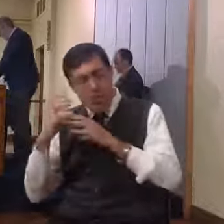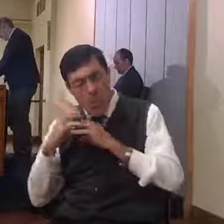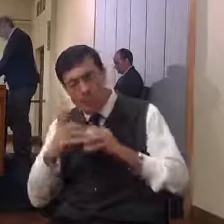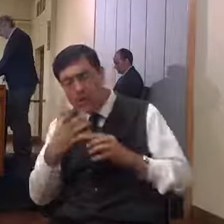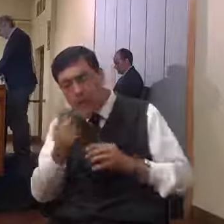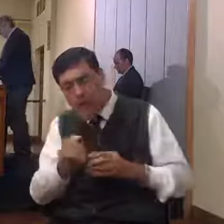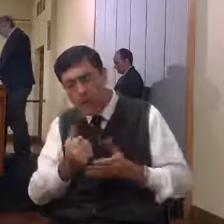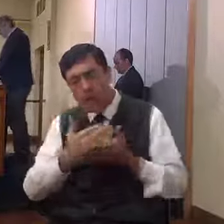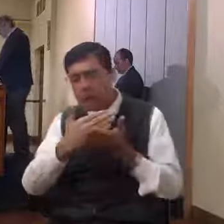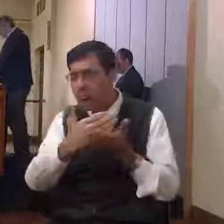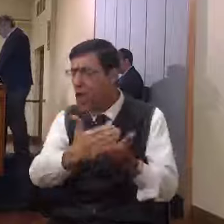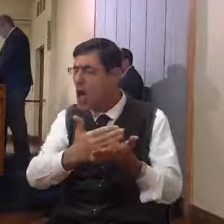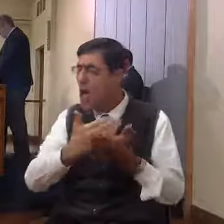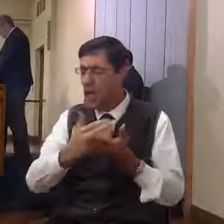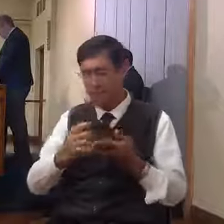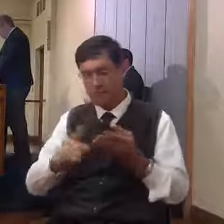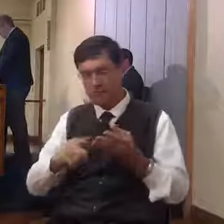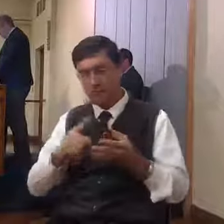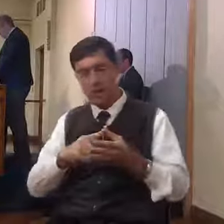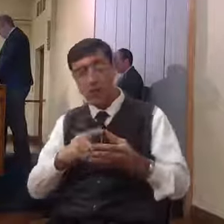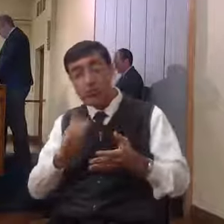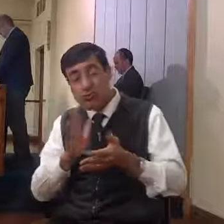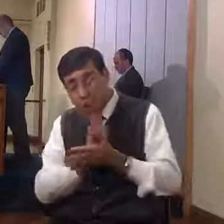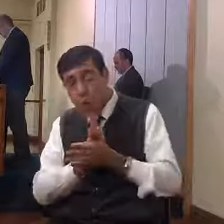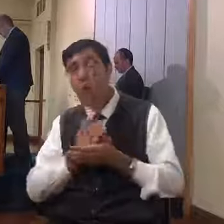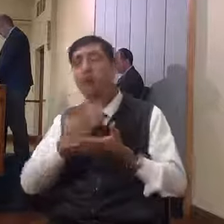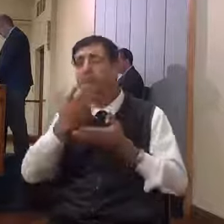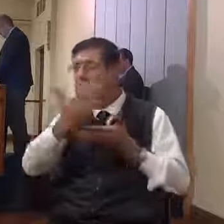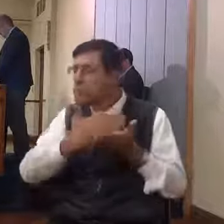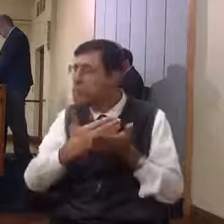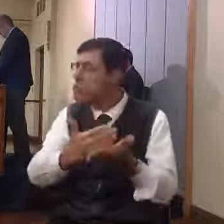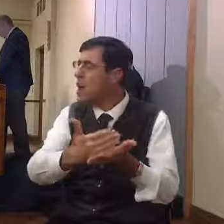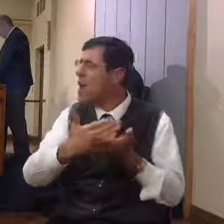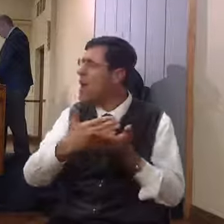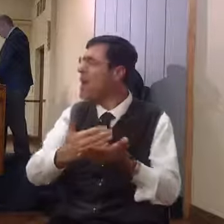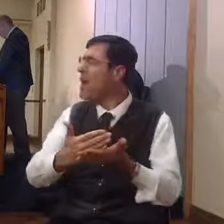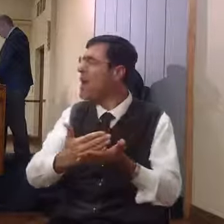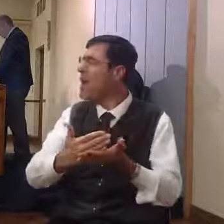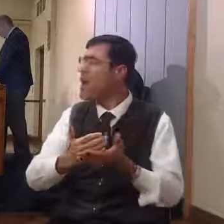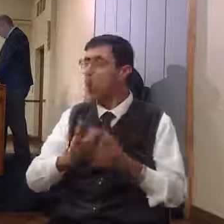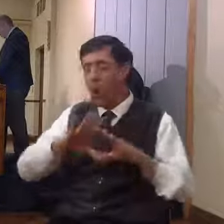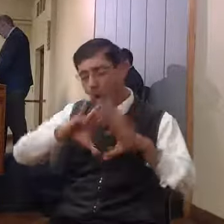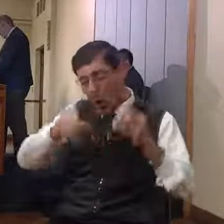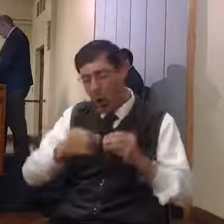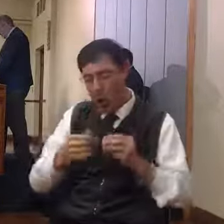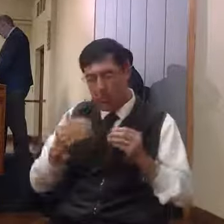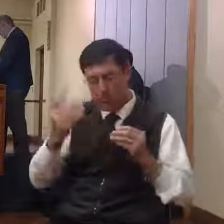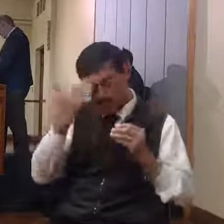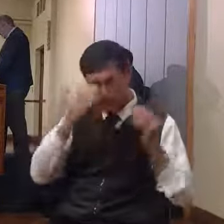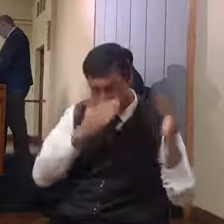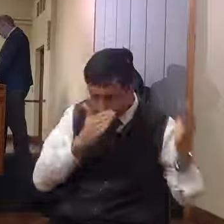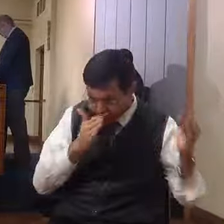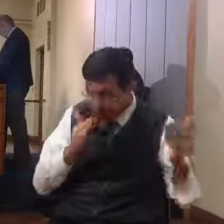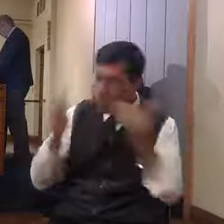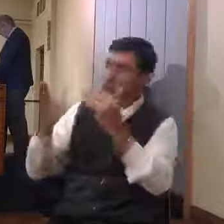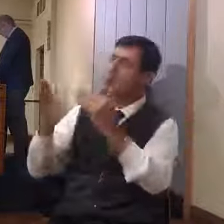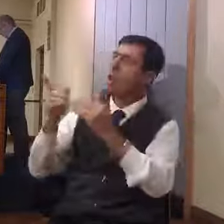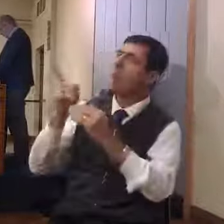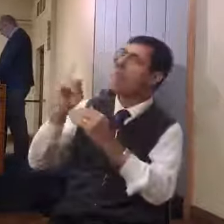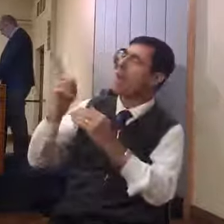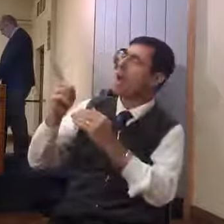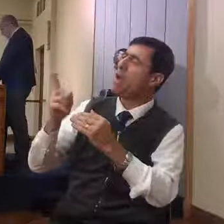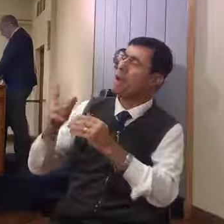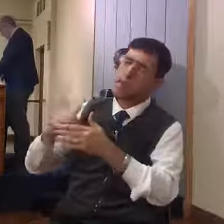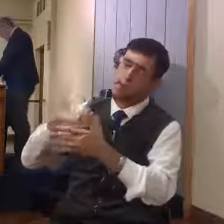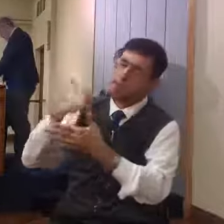much joy. When we think of that hope set before us, O Lord, may our hearts grow with anticipation. We pray